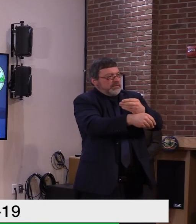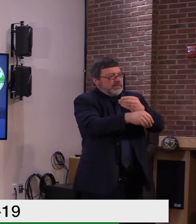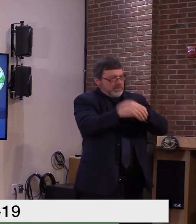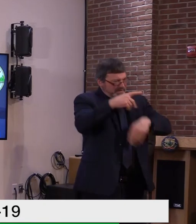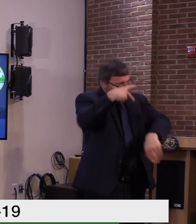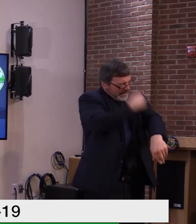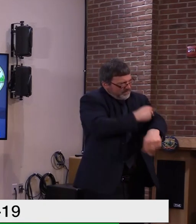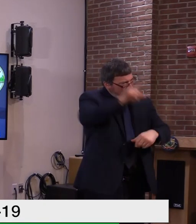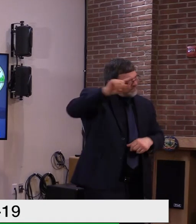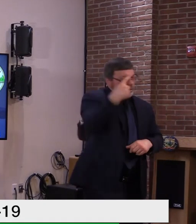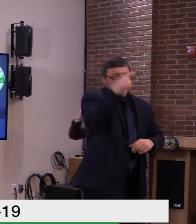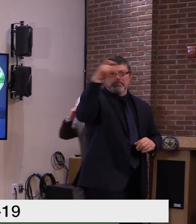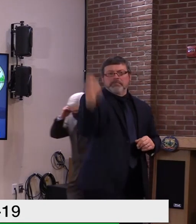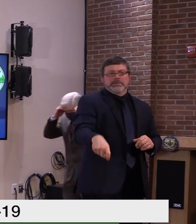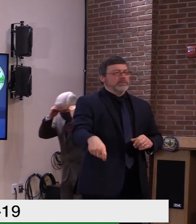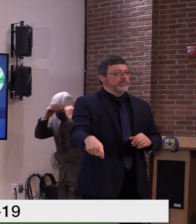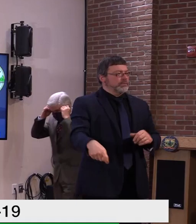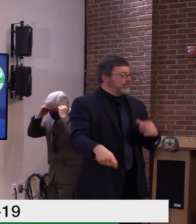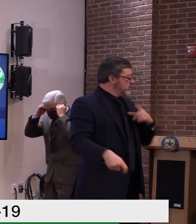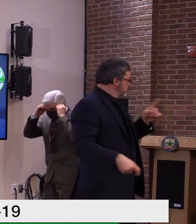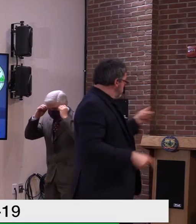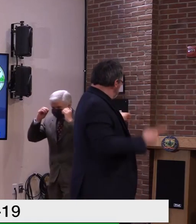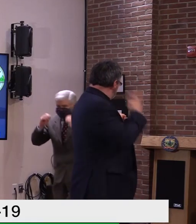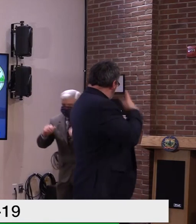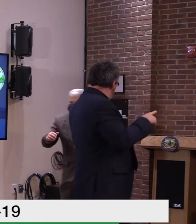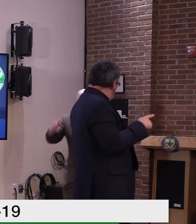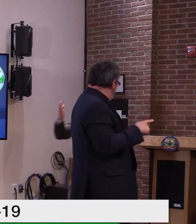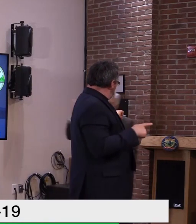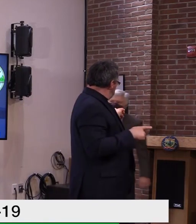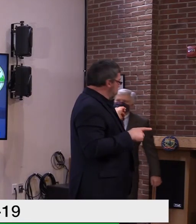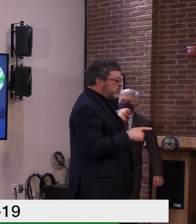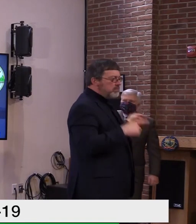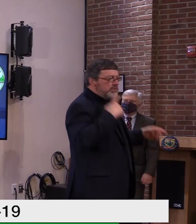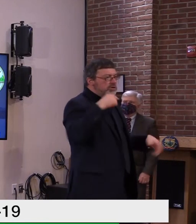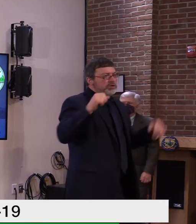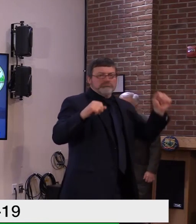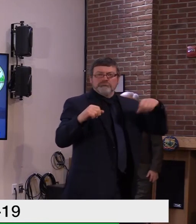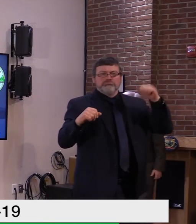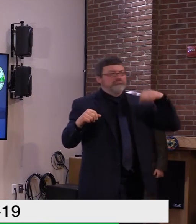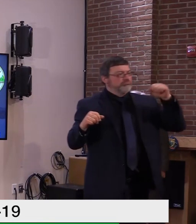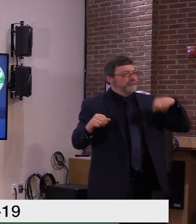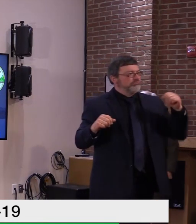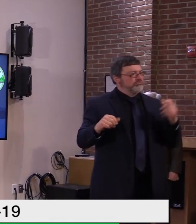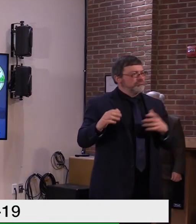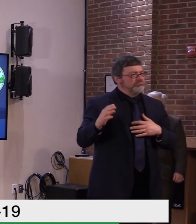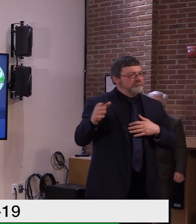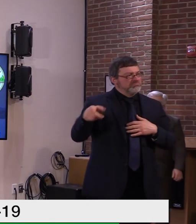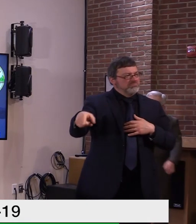Smith, anything? Okay. Yeah. No, that certainly made sense. I was just wondering if. Well,